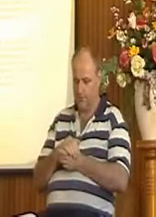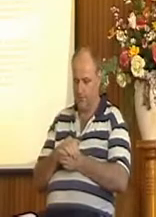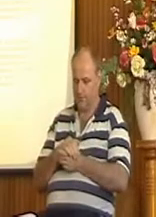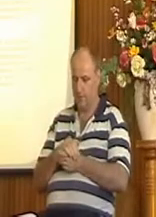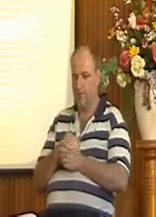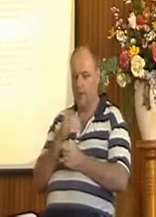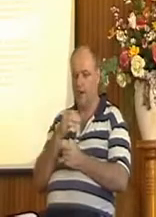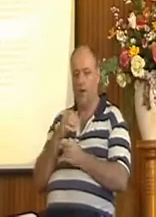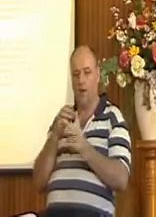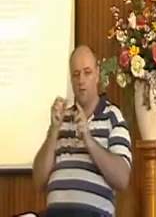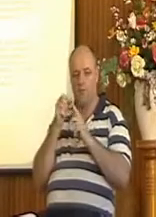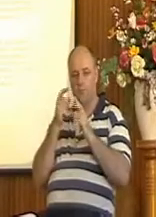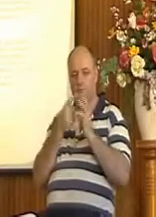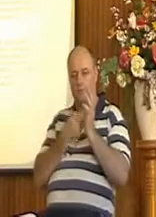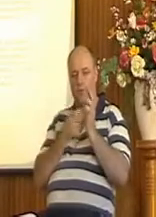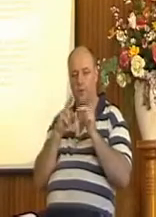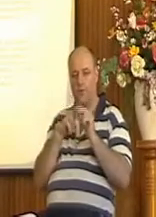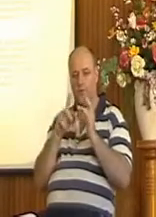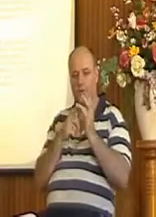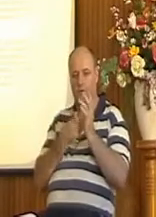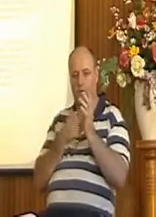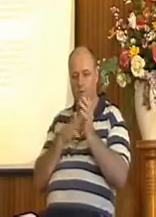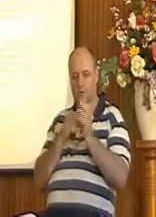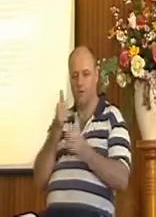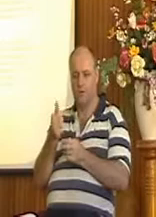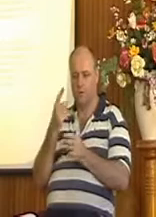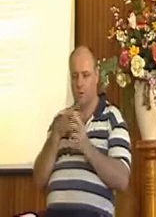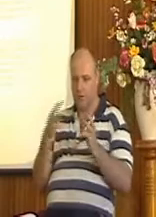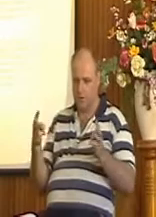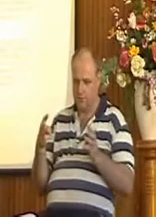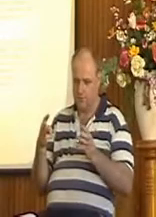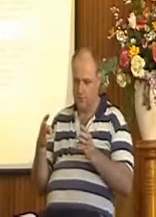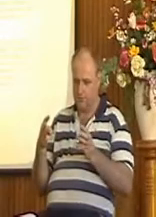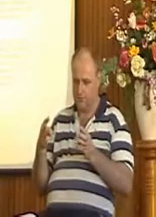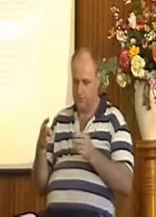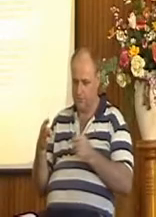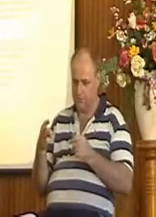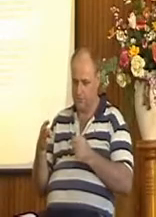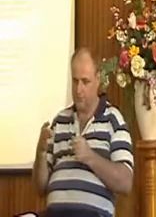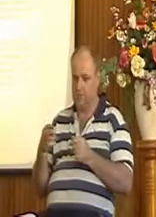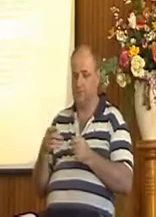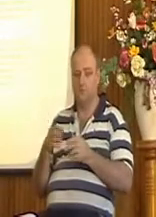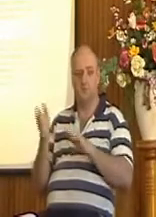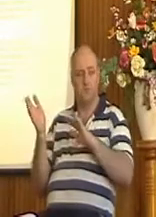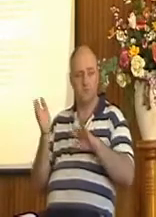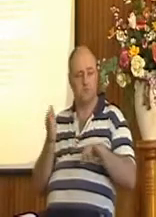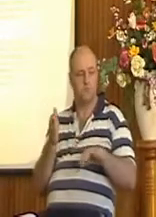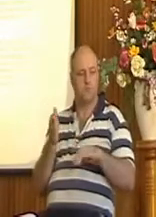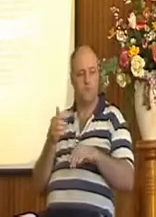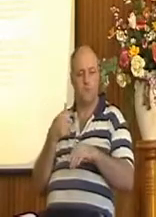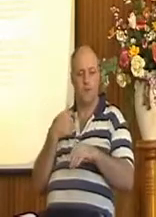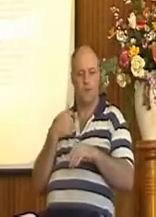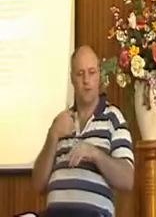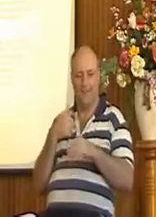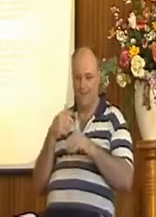Someone perhaps would say to me in the old days, what are you doing tonight? You're preaching the gospel. And I'd say, yeah, I'm performing